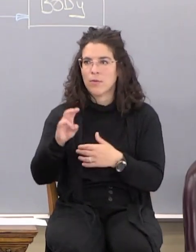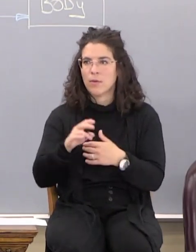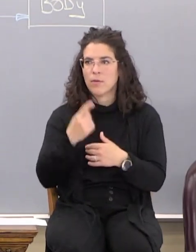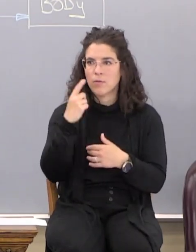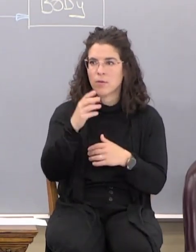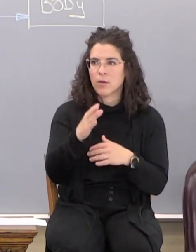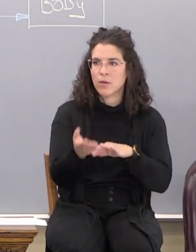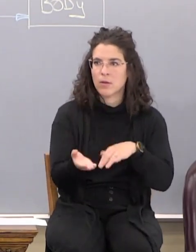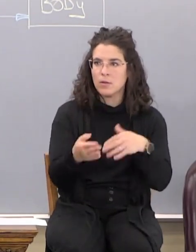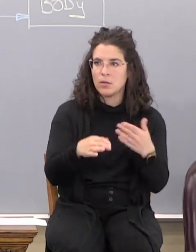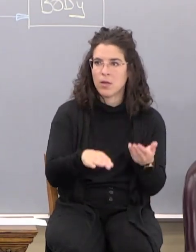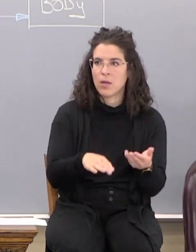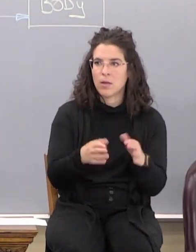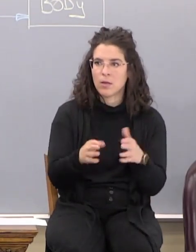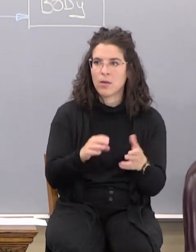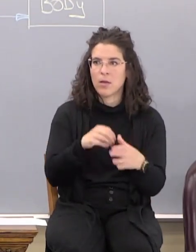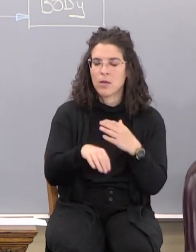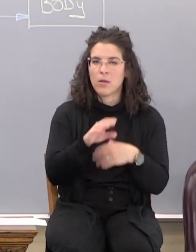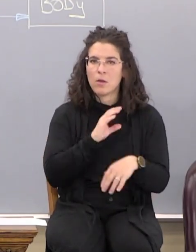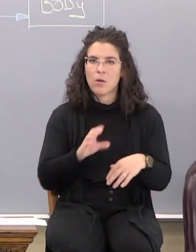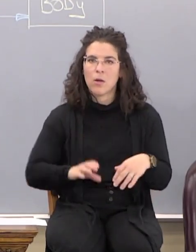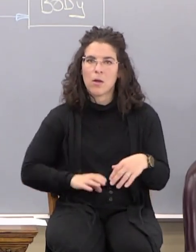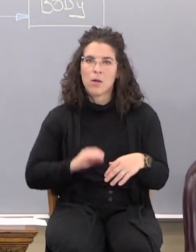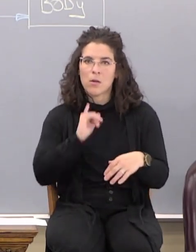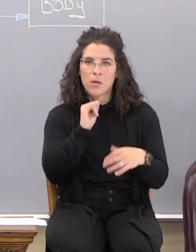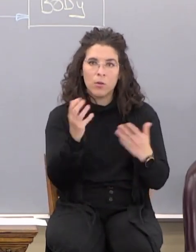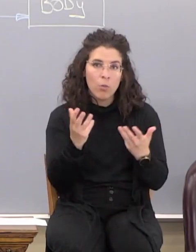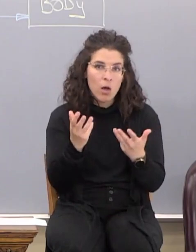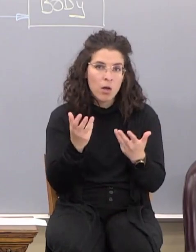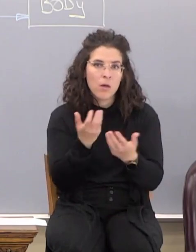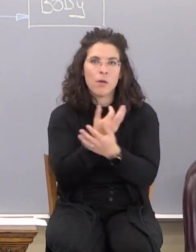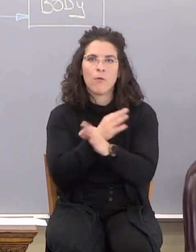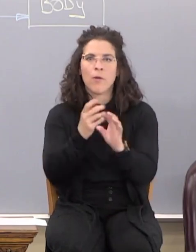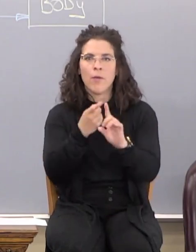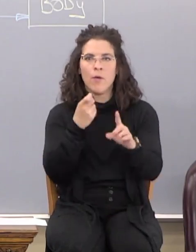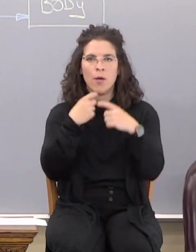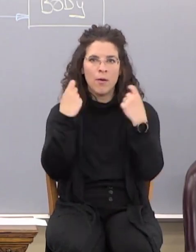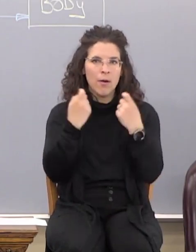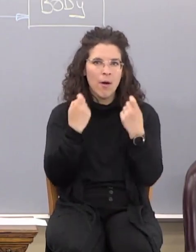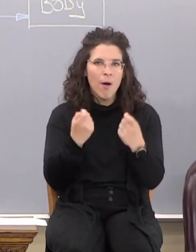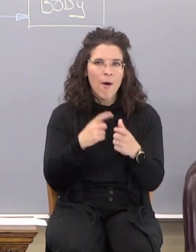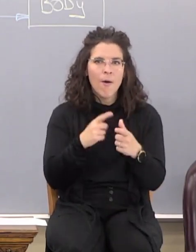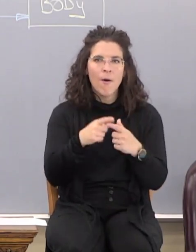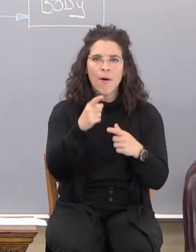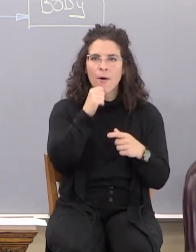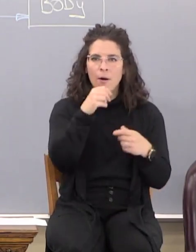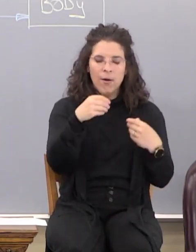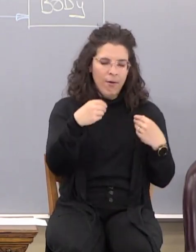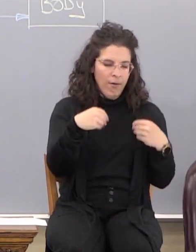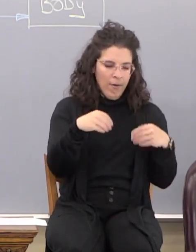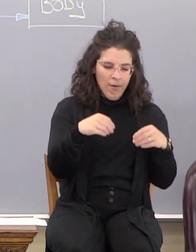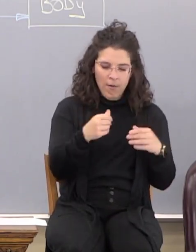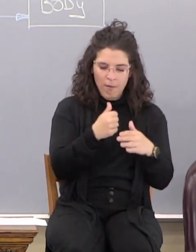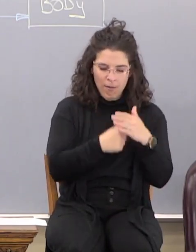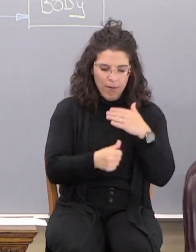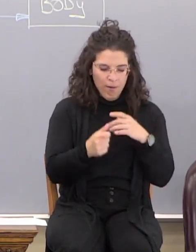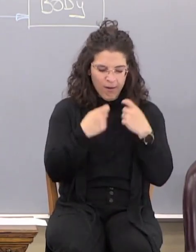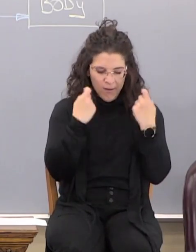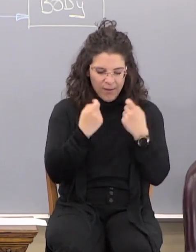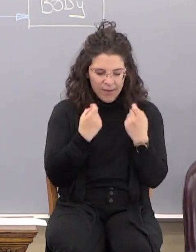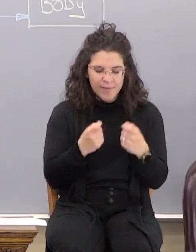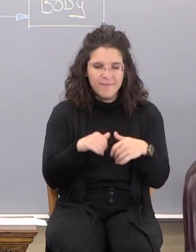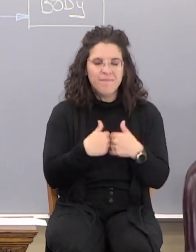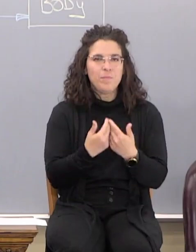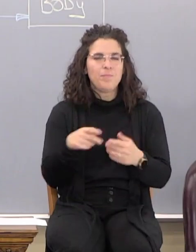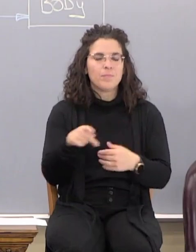For he that is dead, you're dead in Christ, is what? Freed from sin. Then you're not sold under sin. Well, how